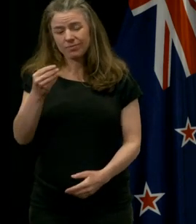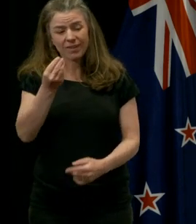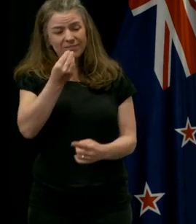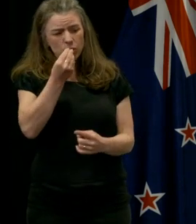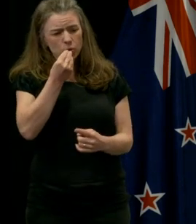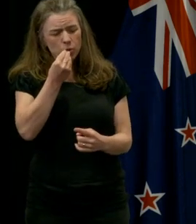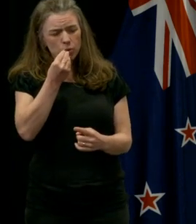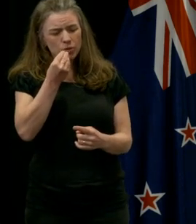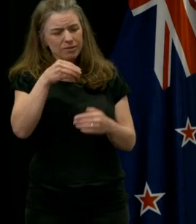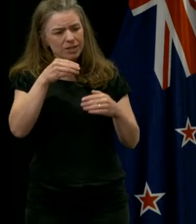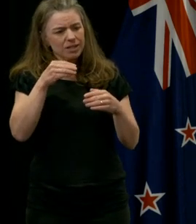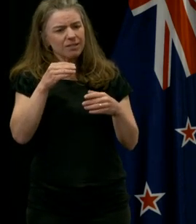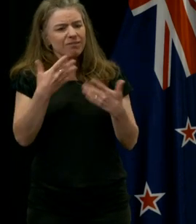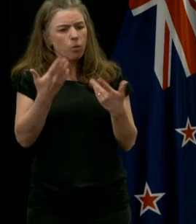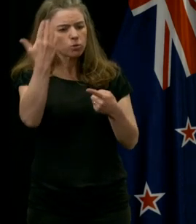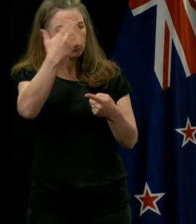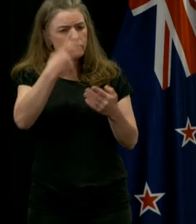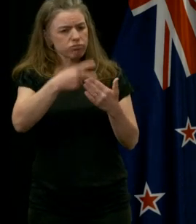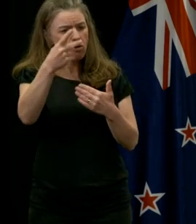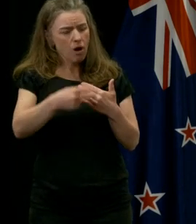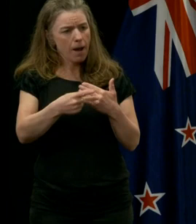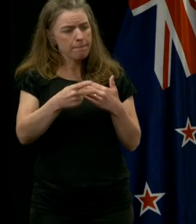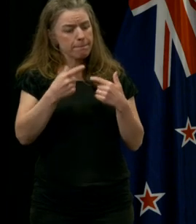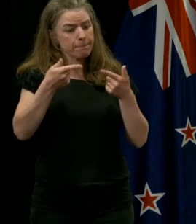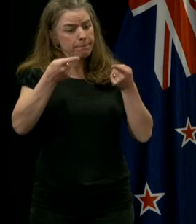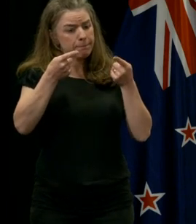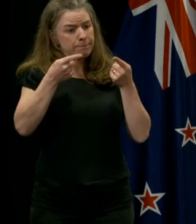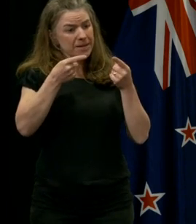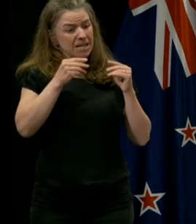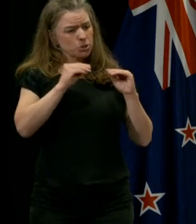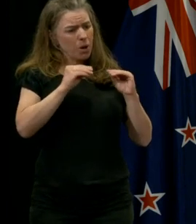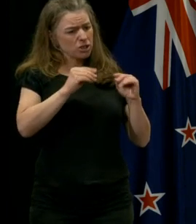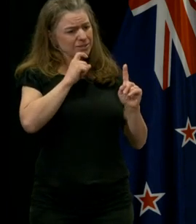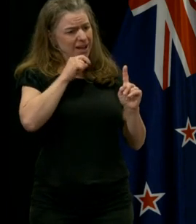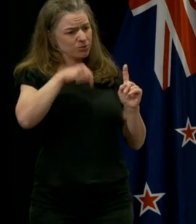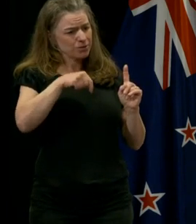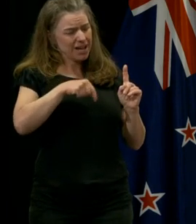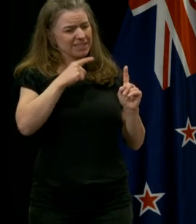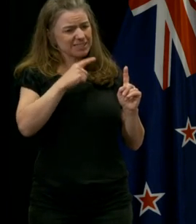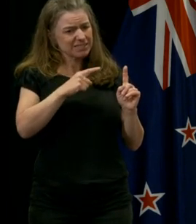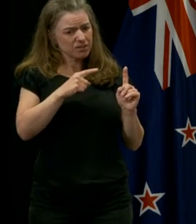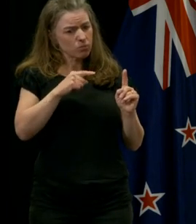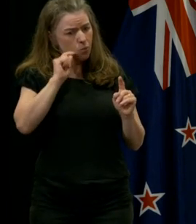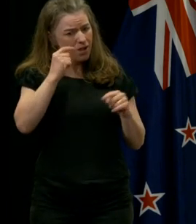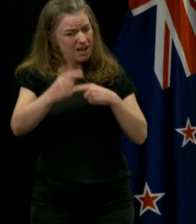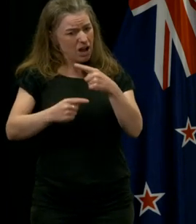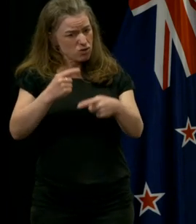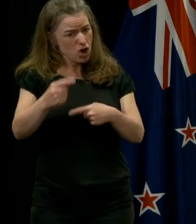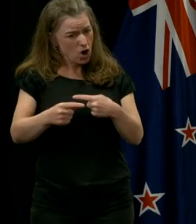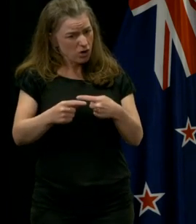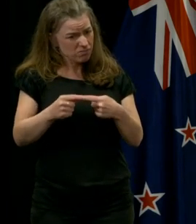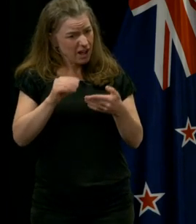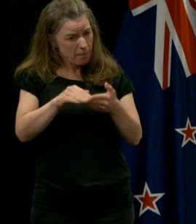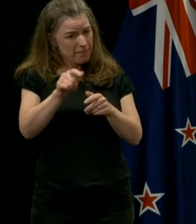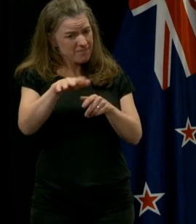talked briefly today about seeing whether you could continue to roll that out, because for some kids that is a real lifeline. Yes. Do you expect you will be able to roll that out, and